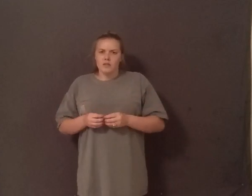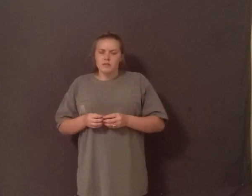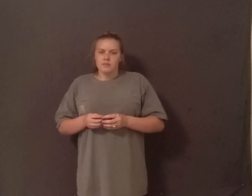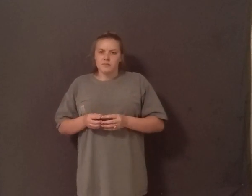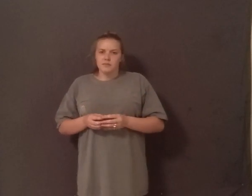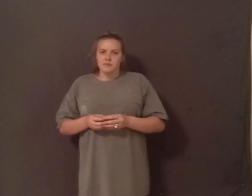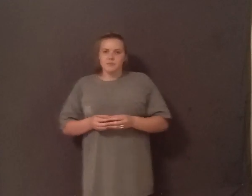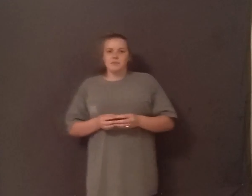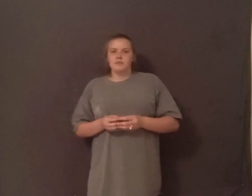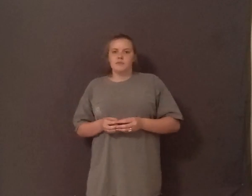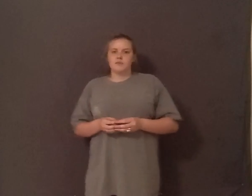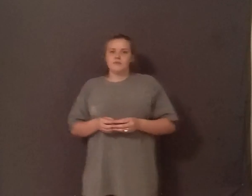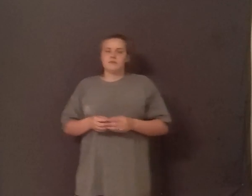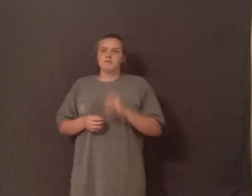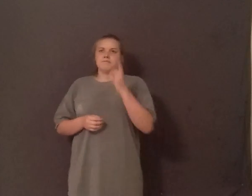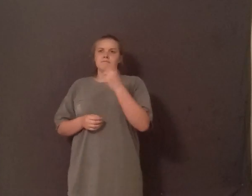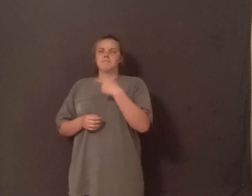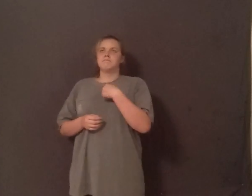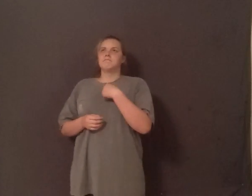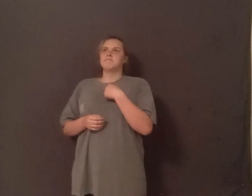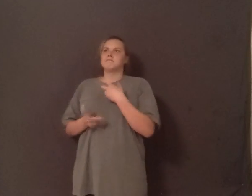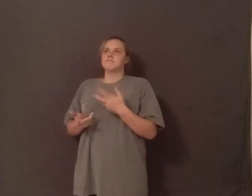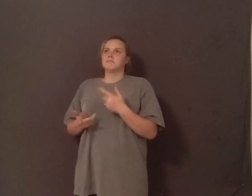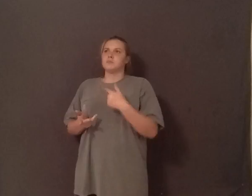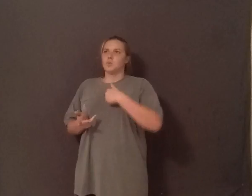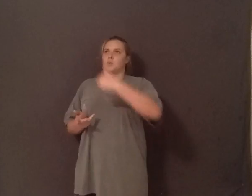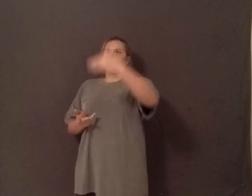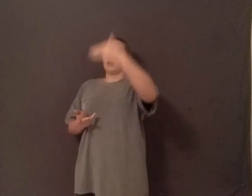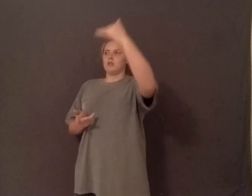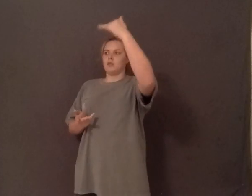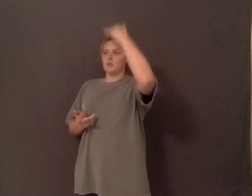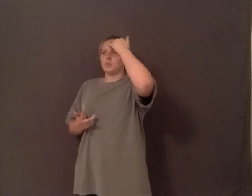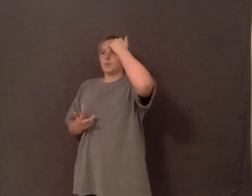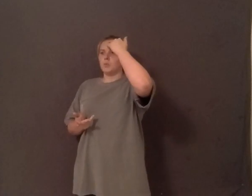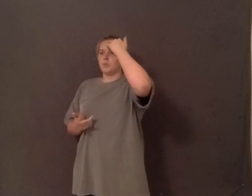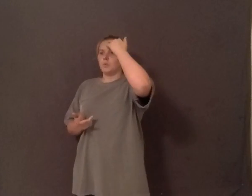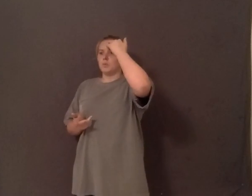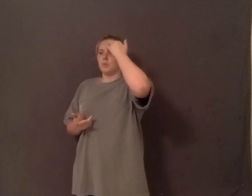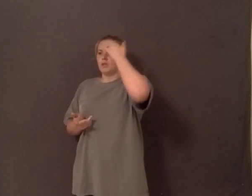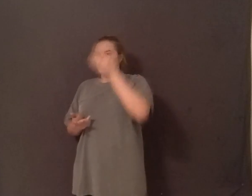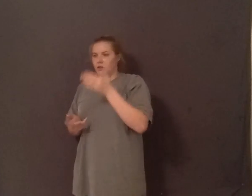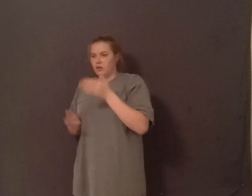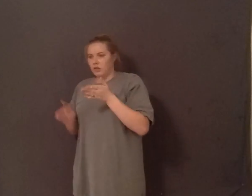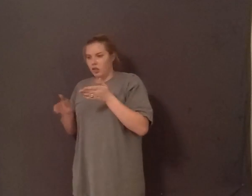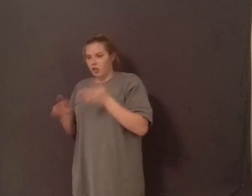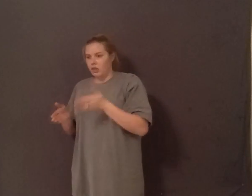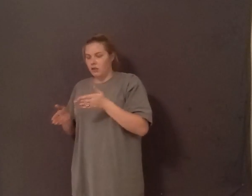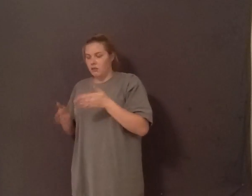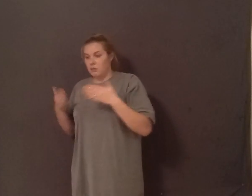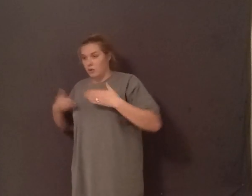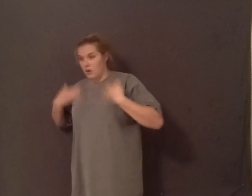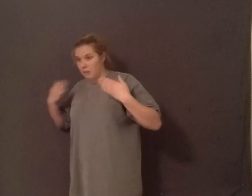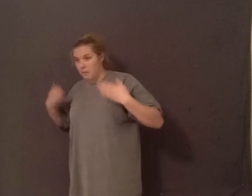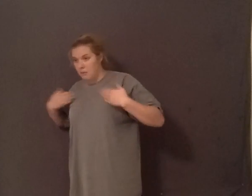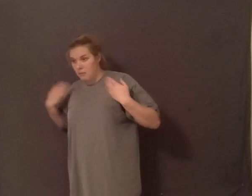thoughts? You can ask yourself, do I know whether this specific outcome I want would make me happiest? How could